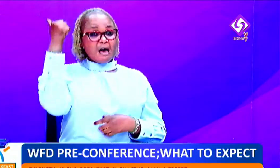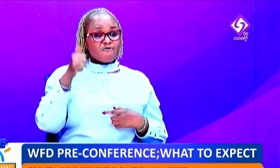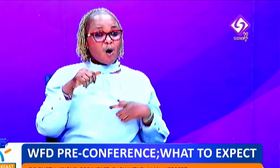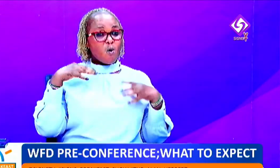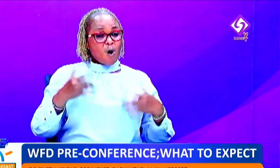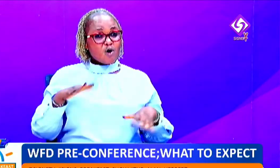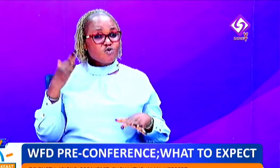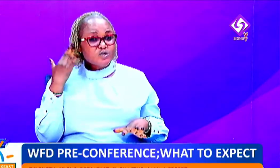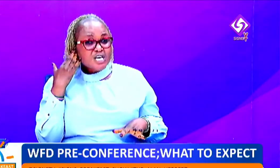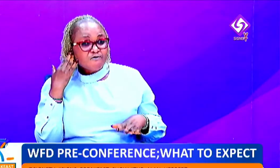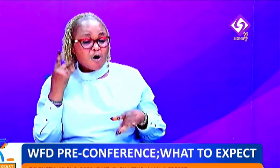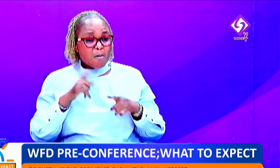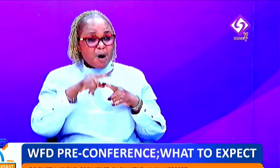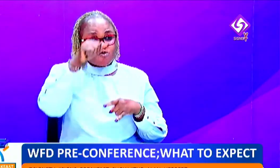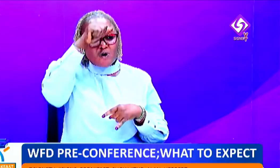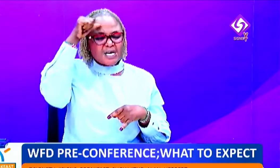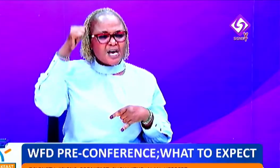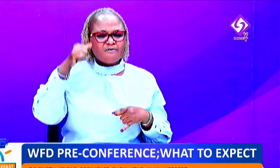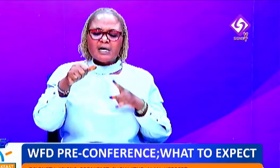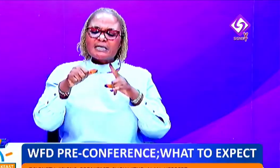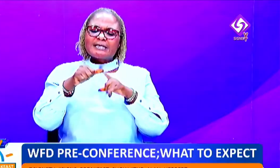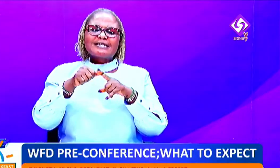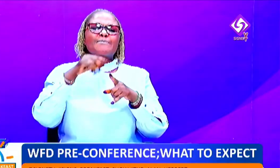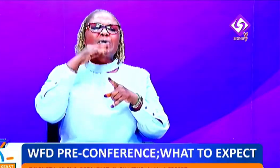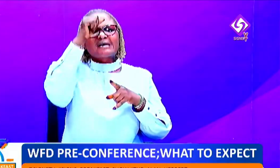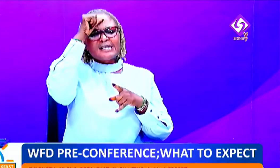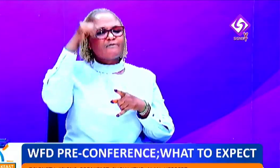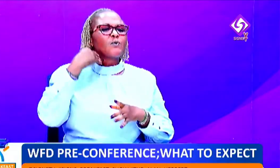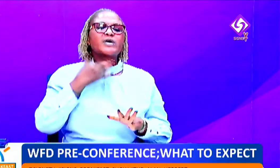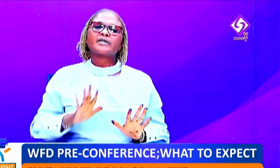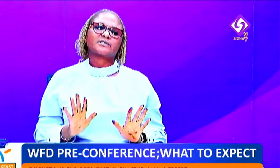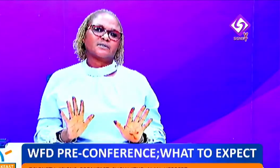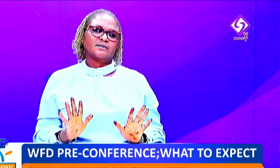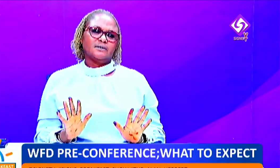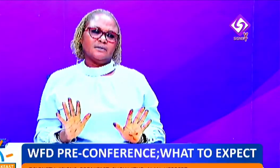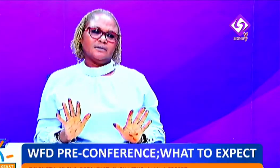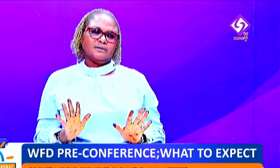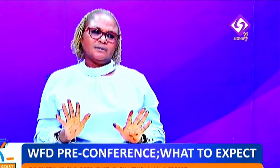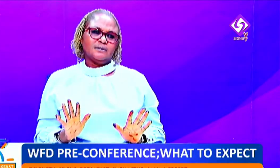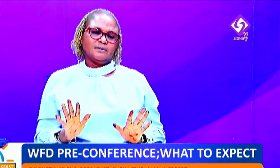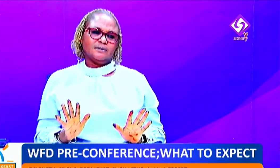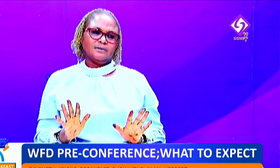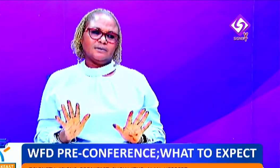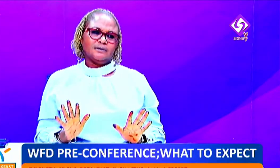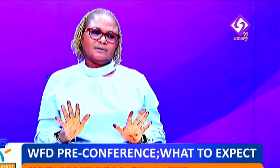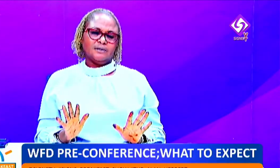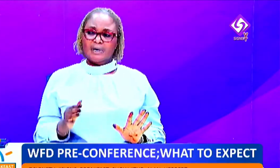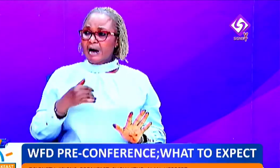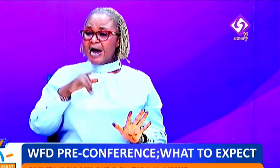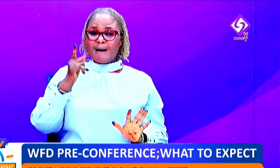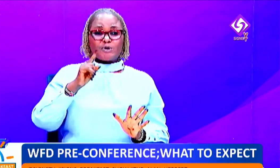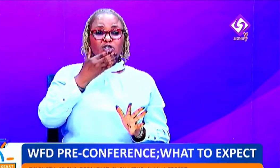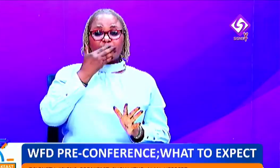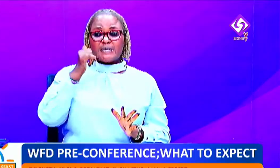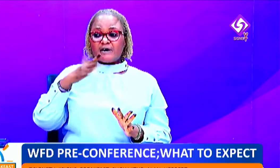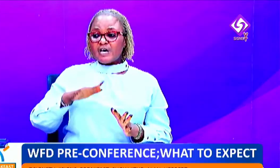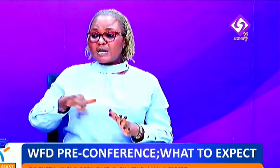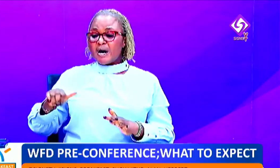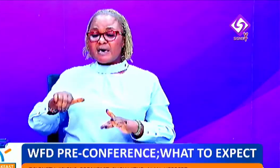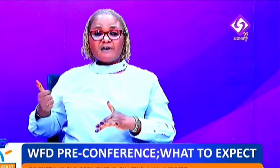hey, wow, you're so clever. You are deaf, but you're so clever. Yeah. So this word, clever, I don't like it, because